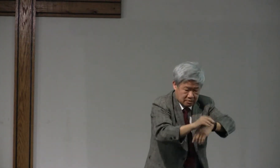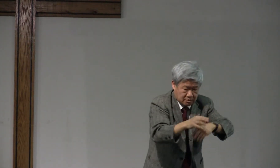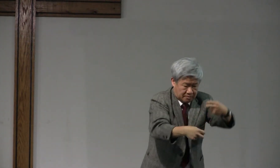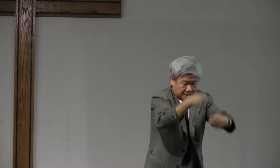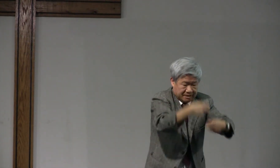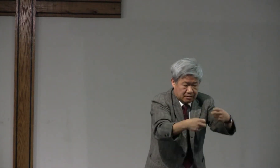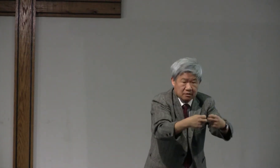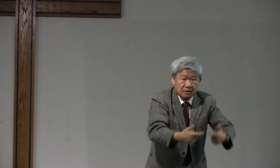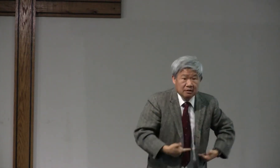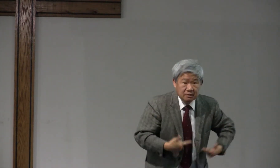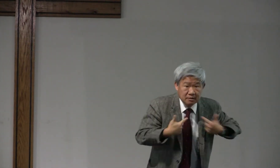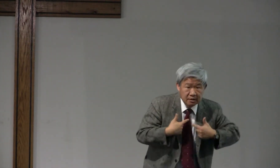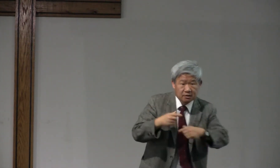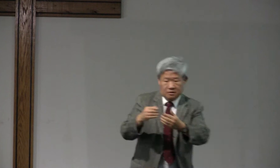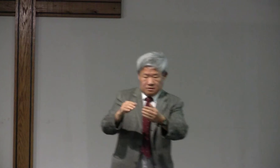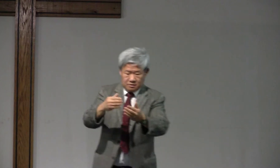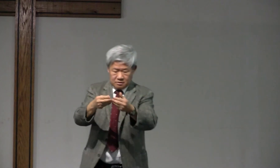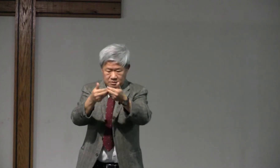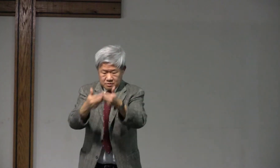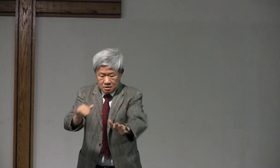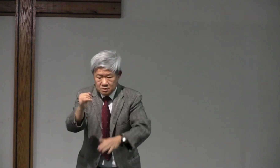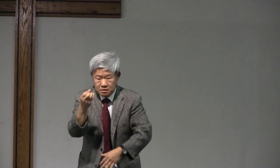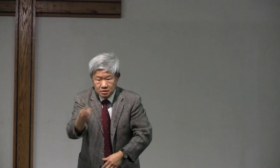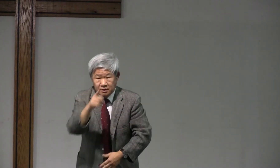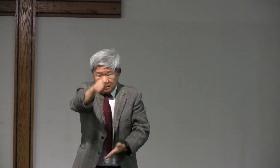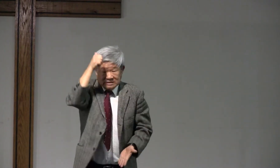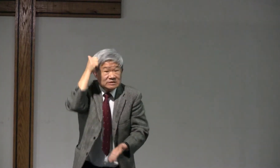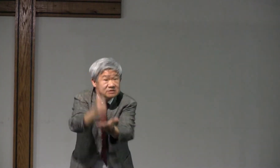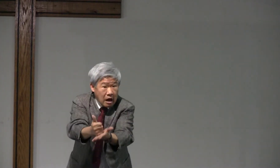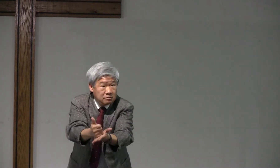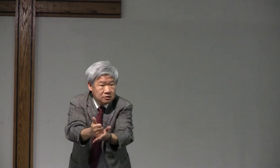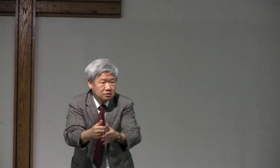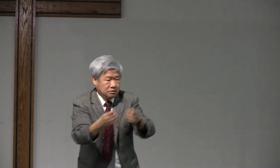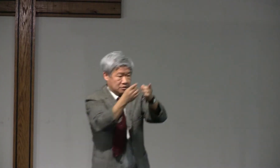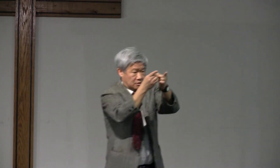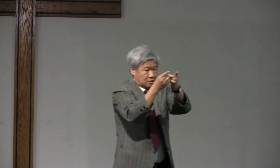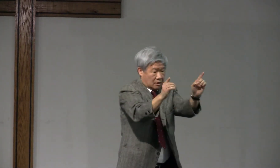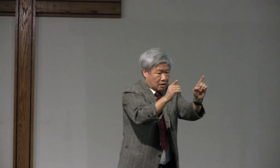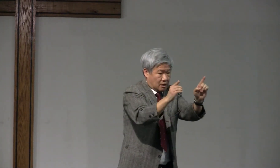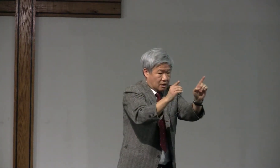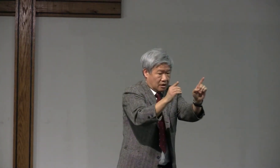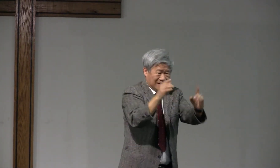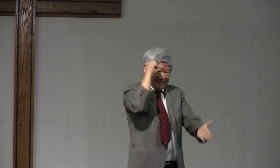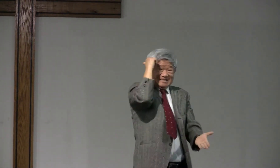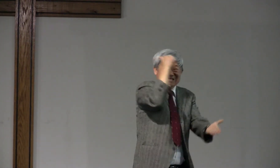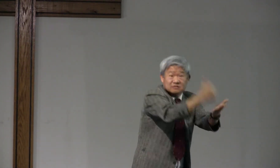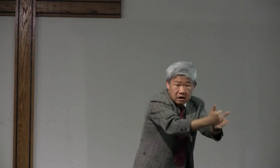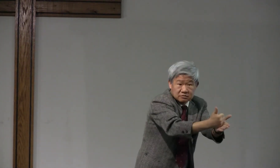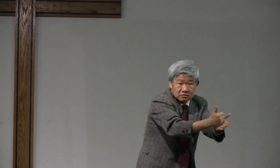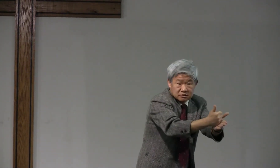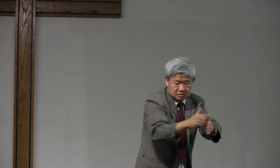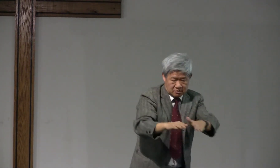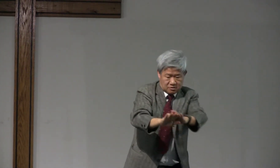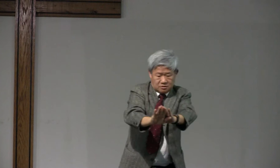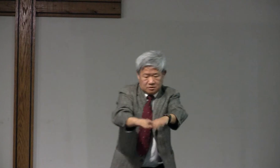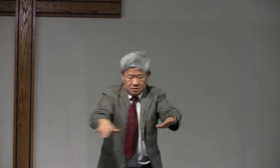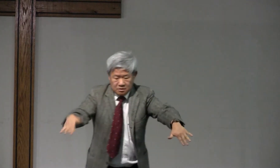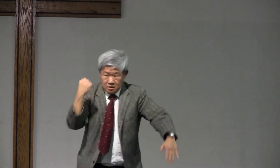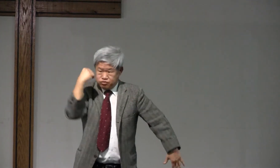instead, I need to focus on those who need counseling, who lost